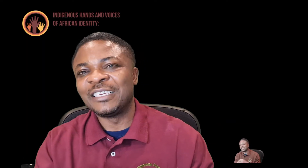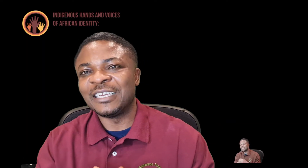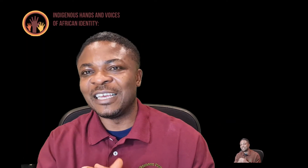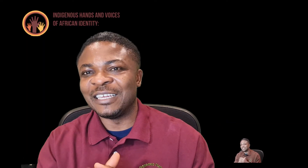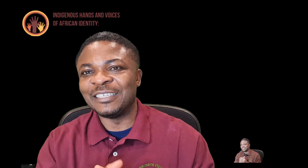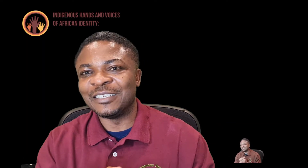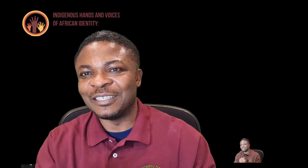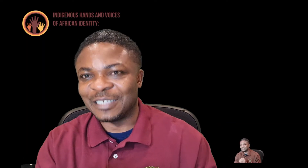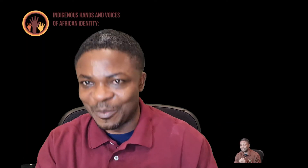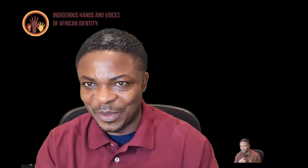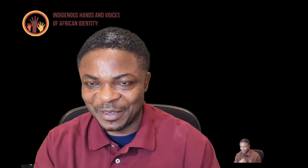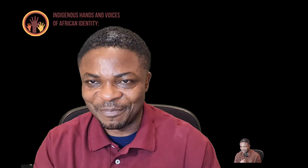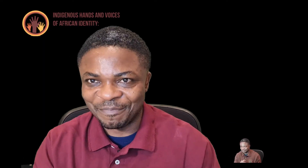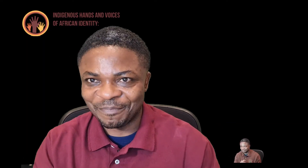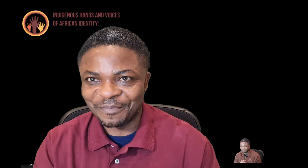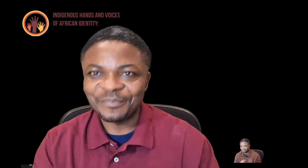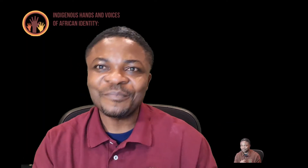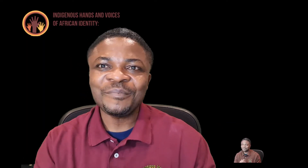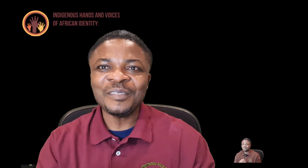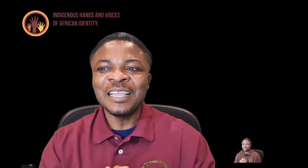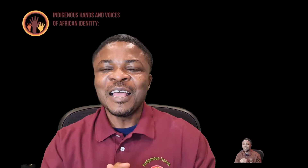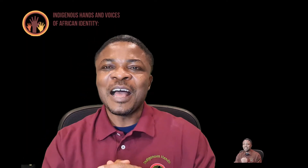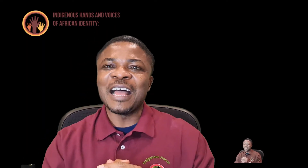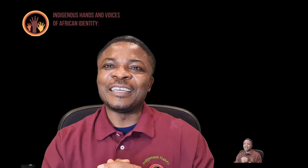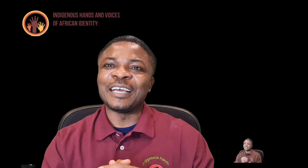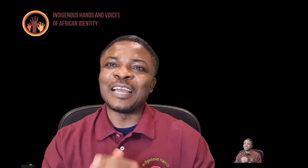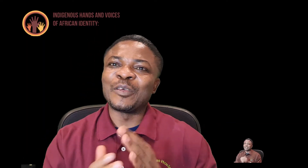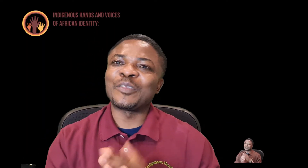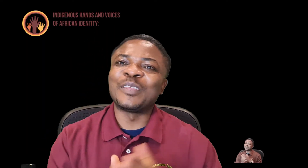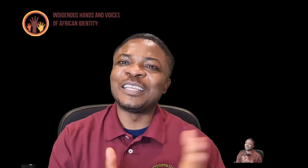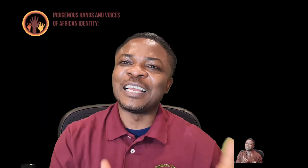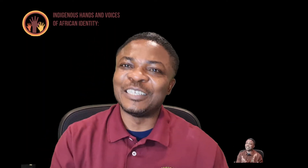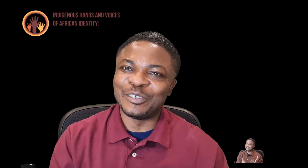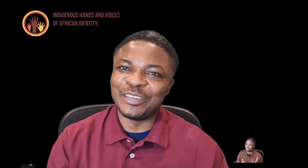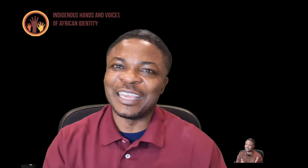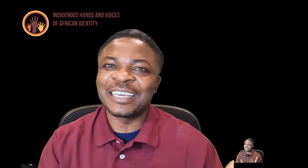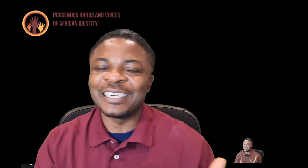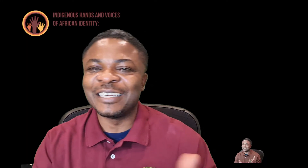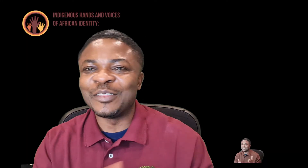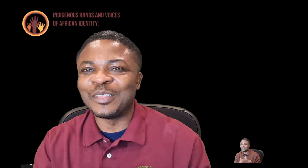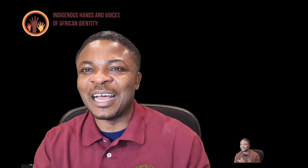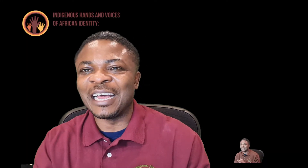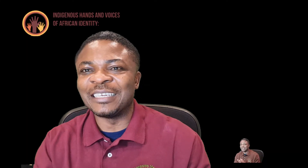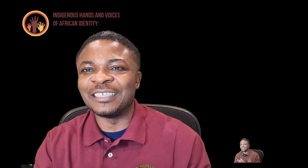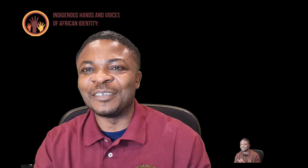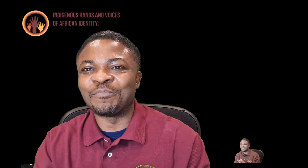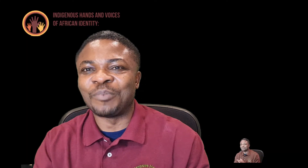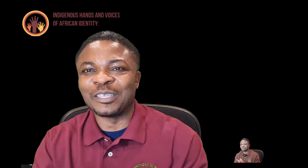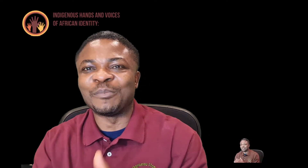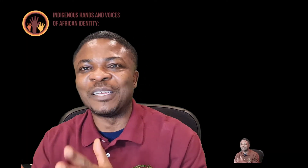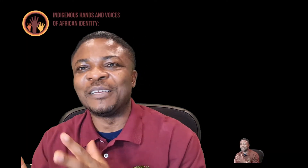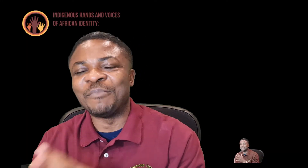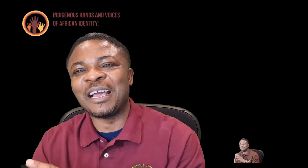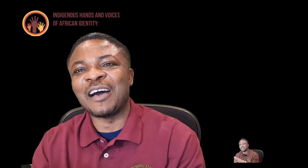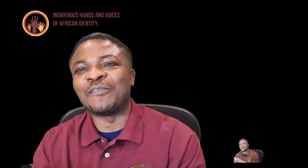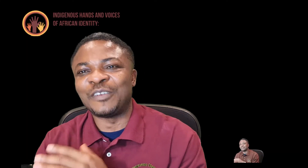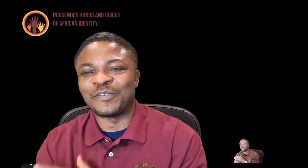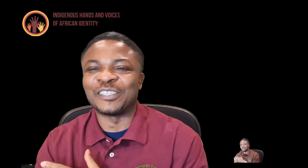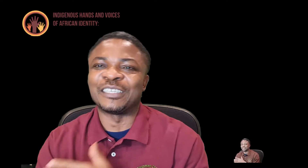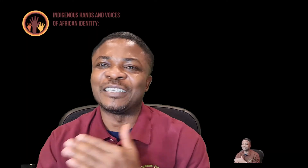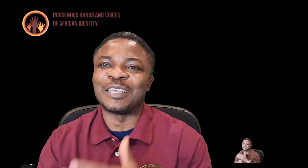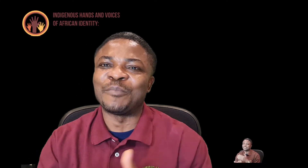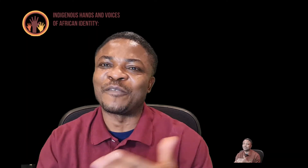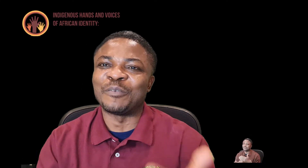way in Zambia. And another thing that is unique that possibly may